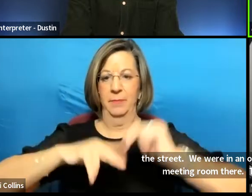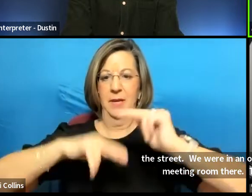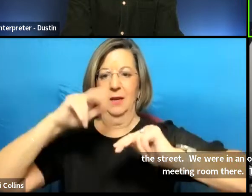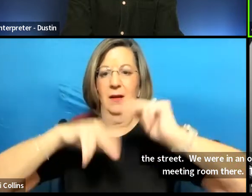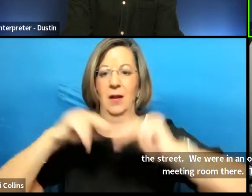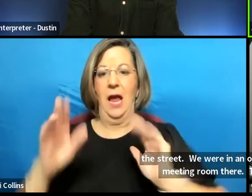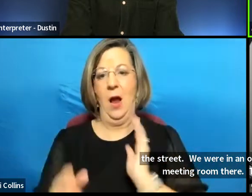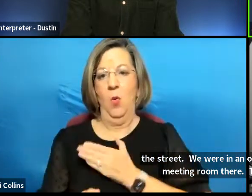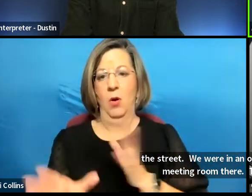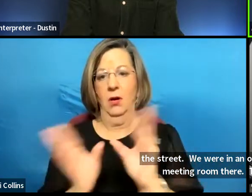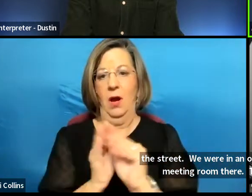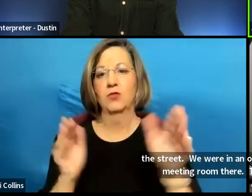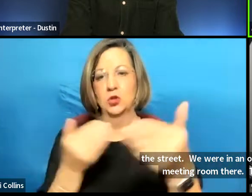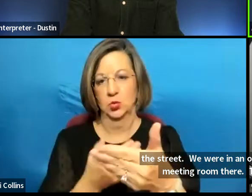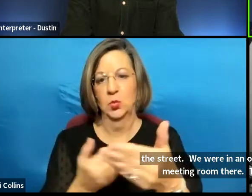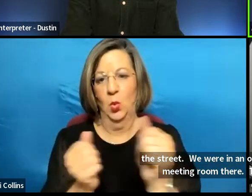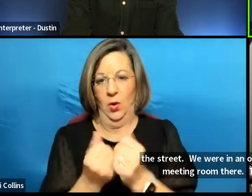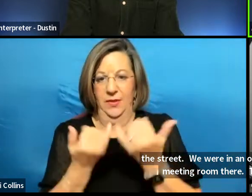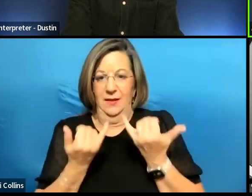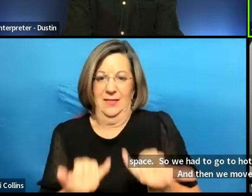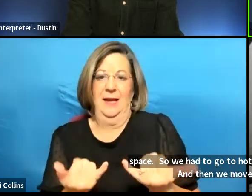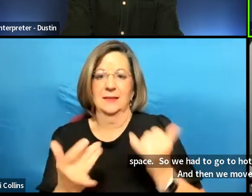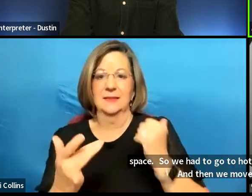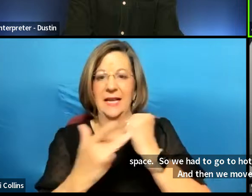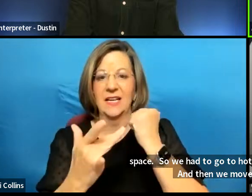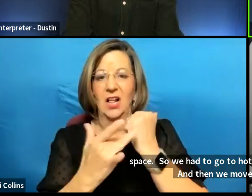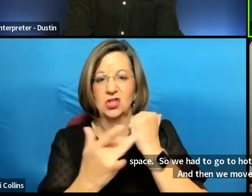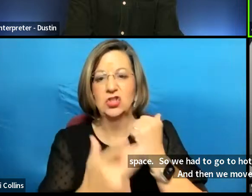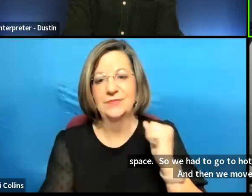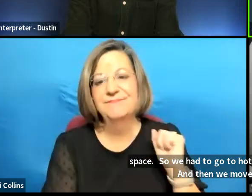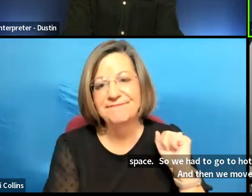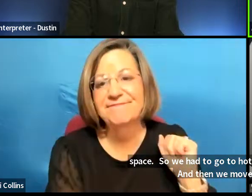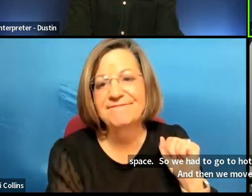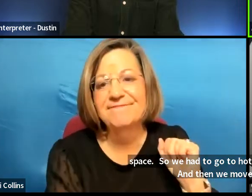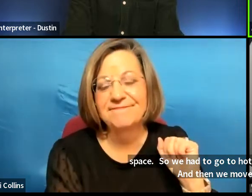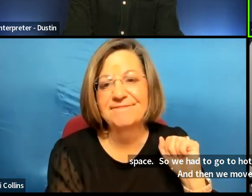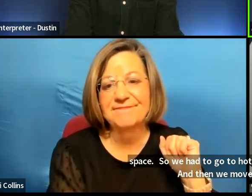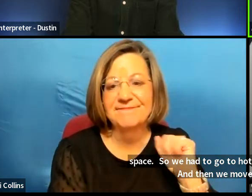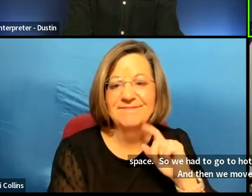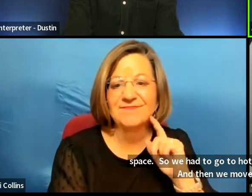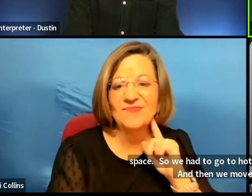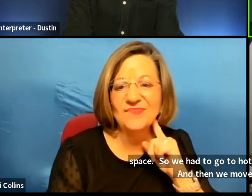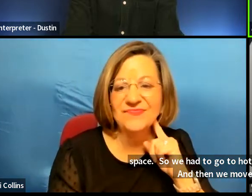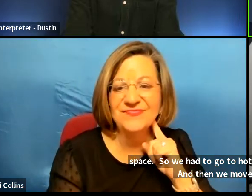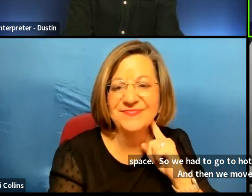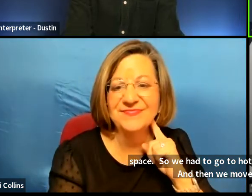current facility and we built our boardroom, our conference room, and with our current updated technology.